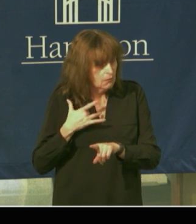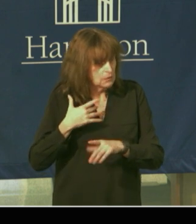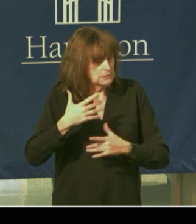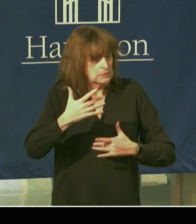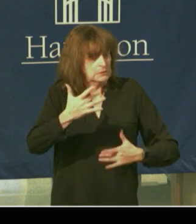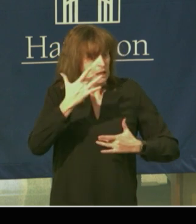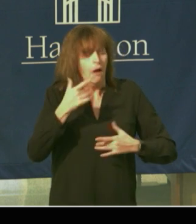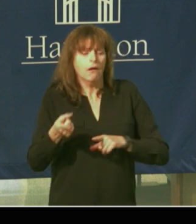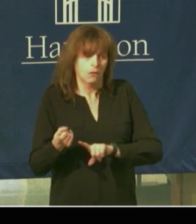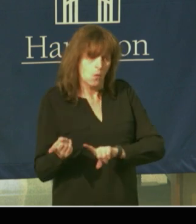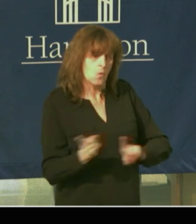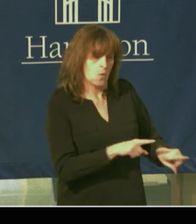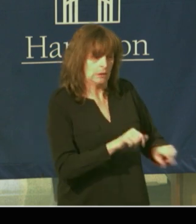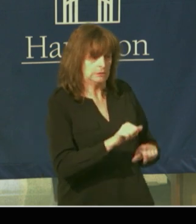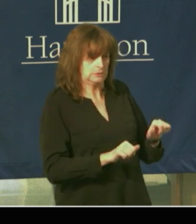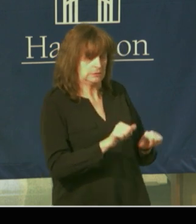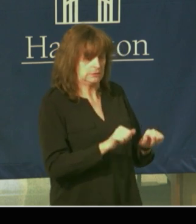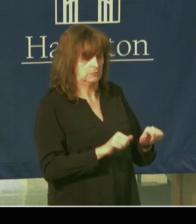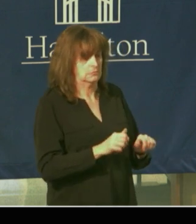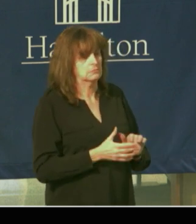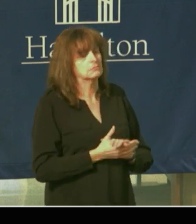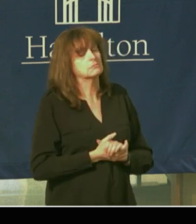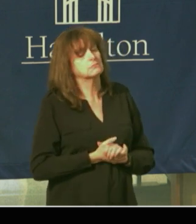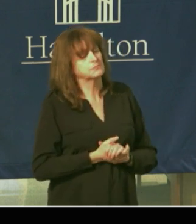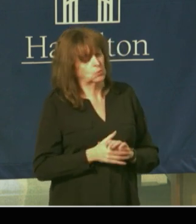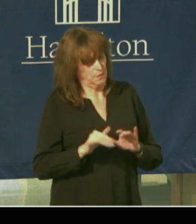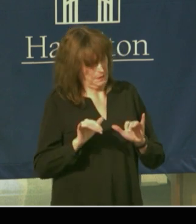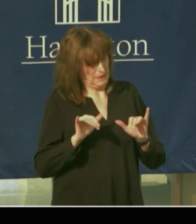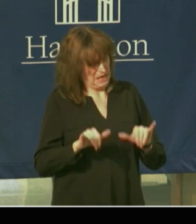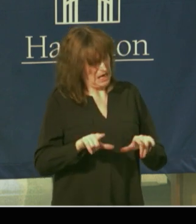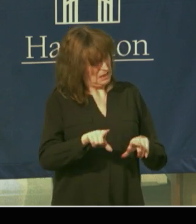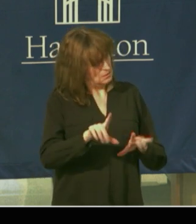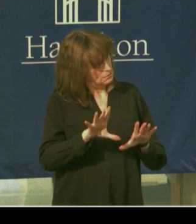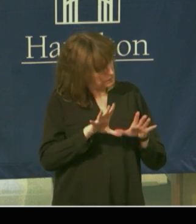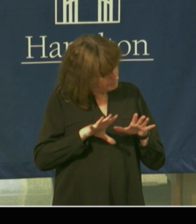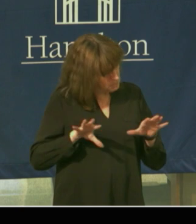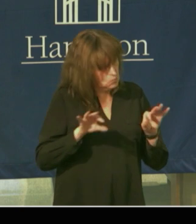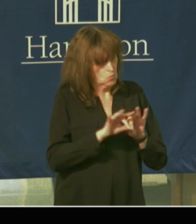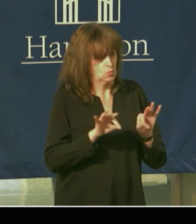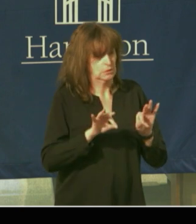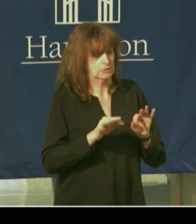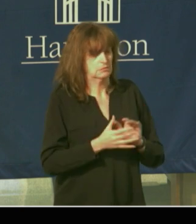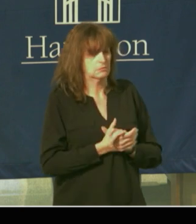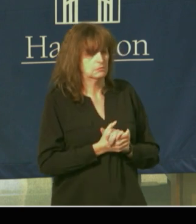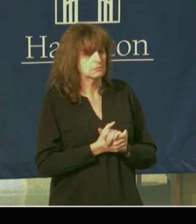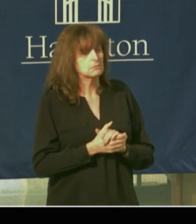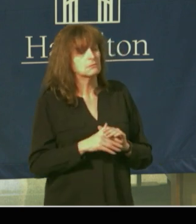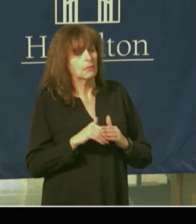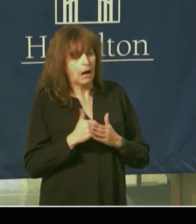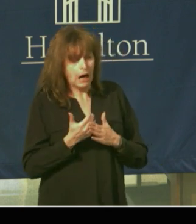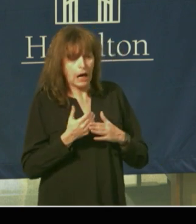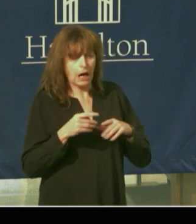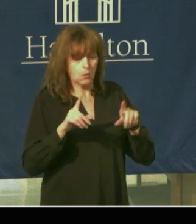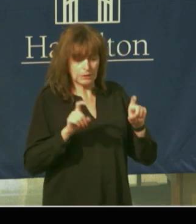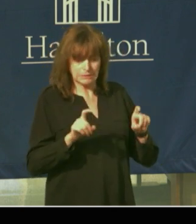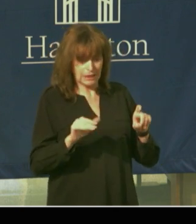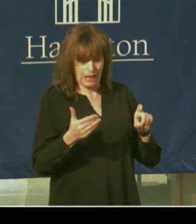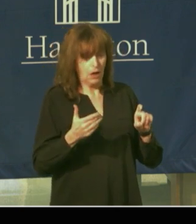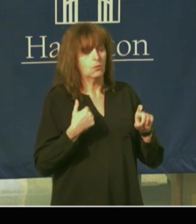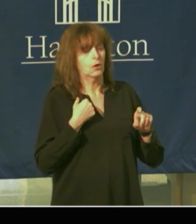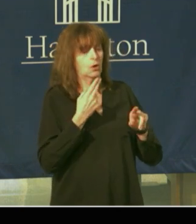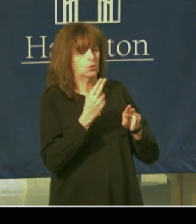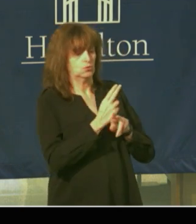having the appropriate symptoms. And then at this point, we're still using the international travel connection to somebody who